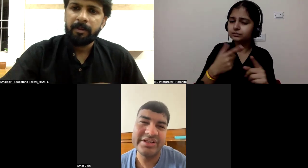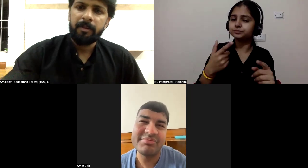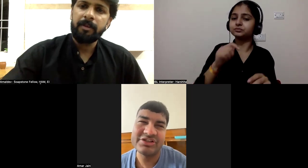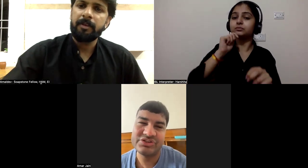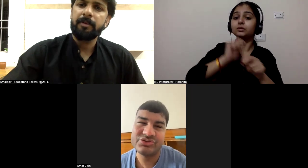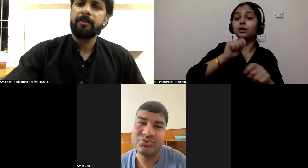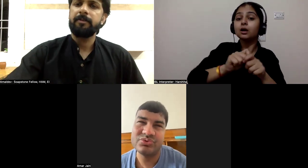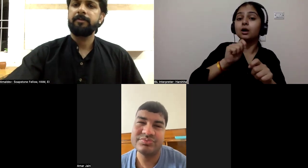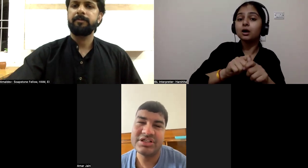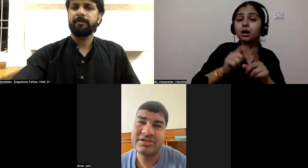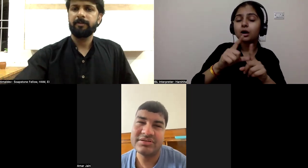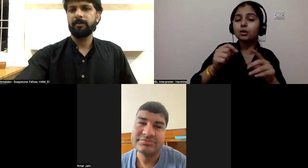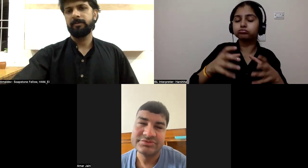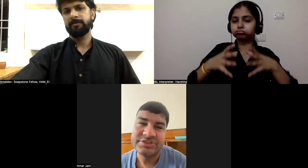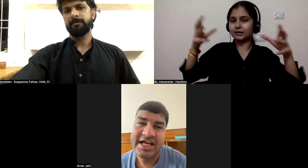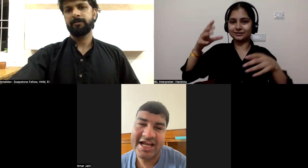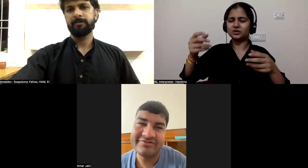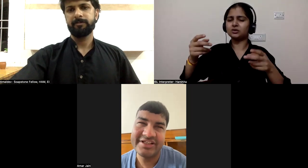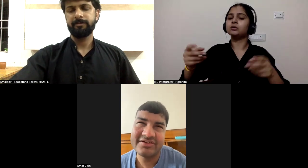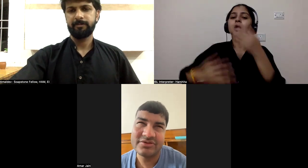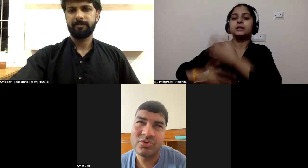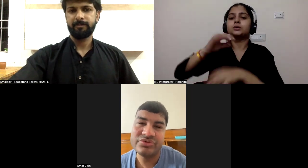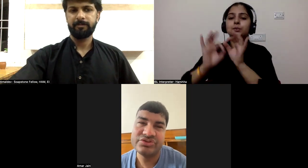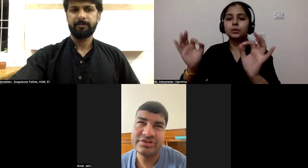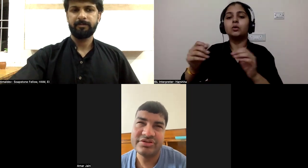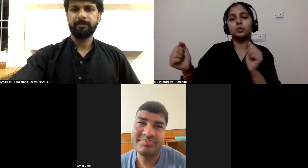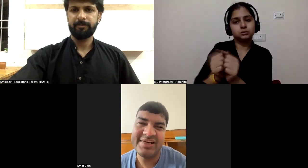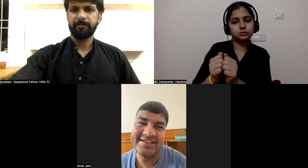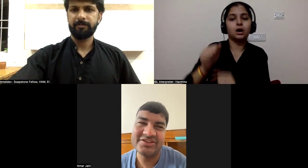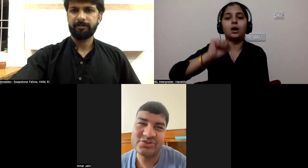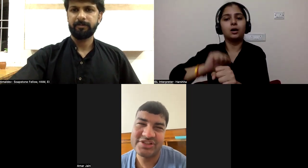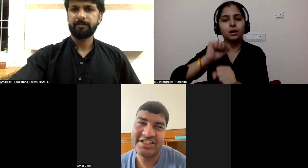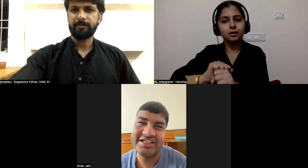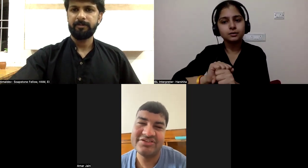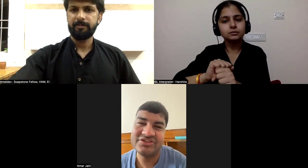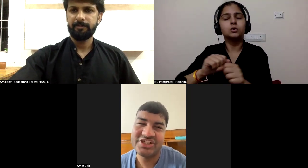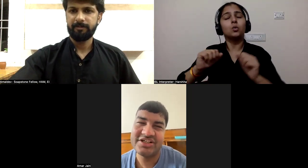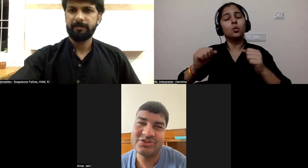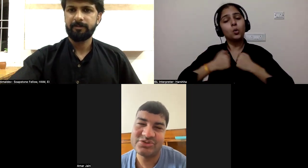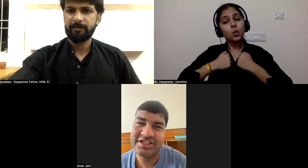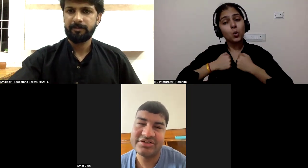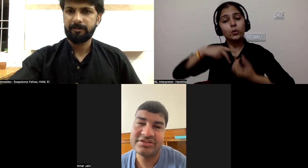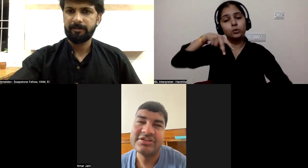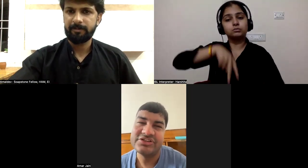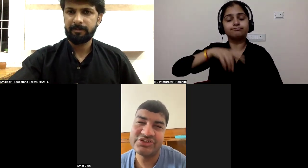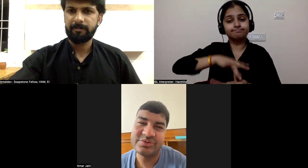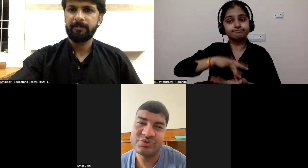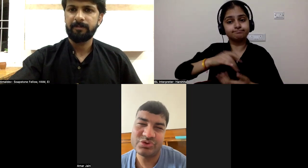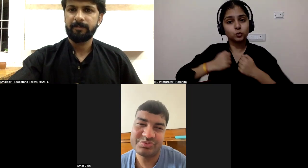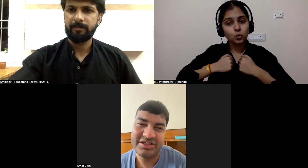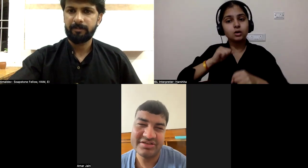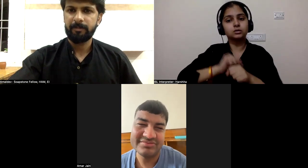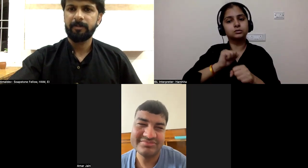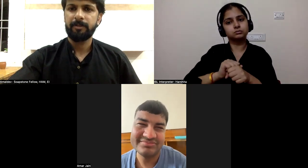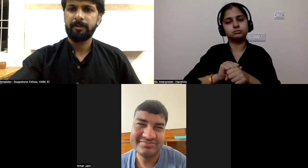work with the masses to have their own place in the society and share in the societal system, so